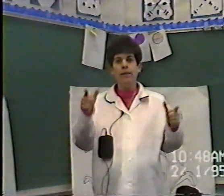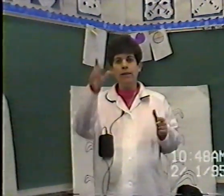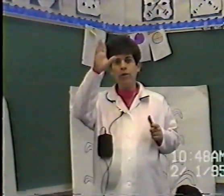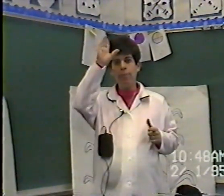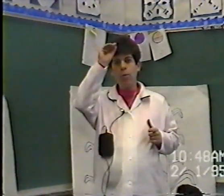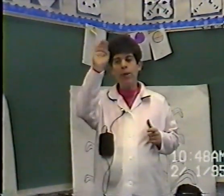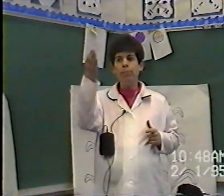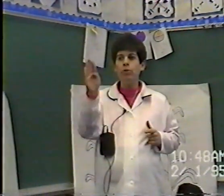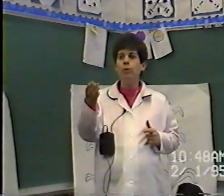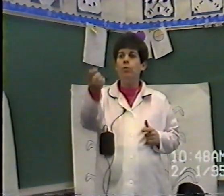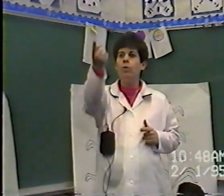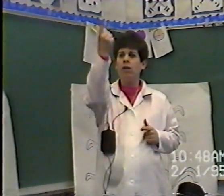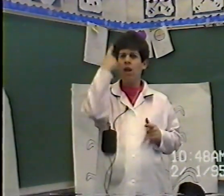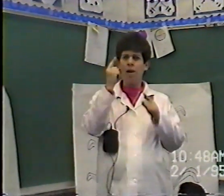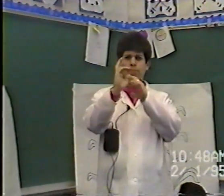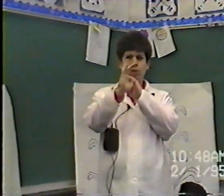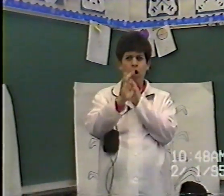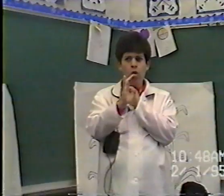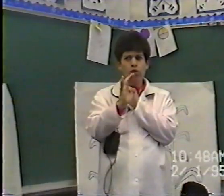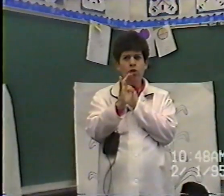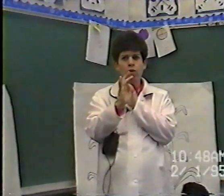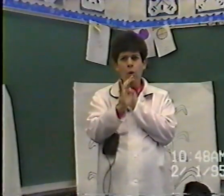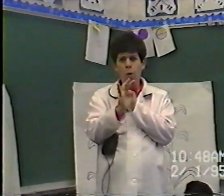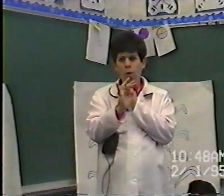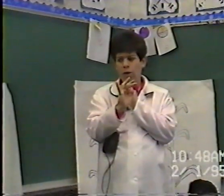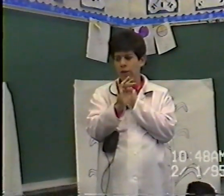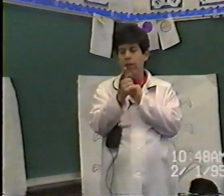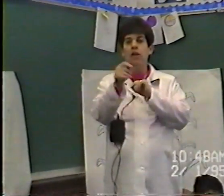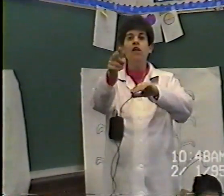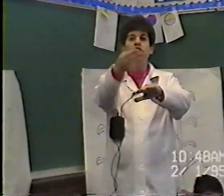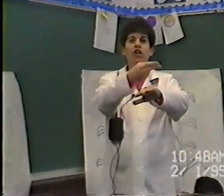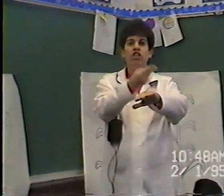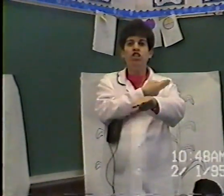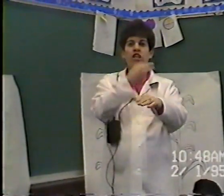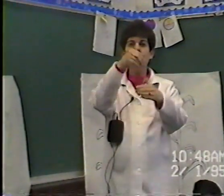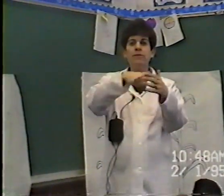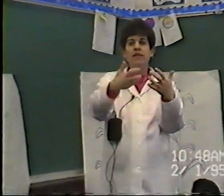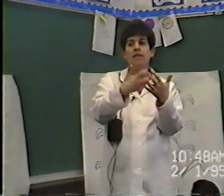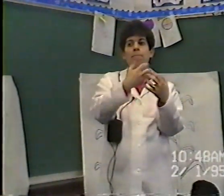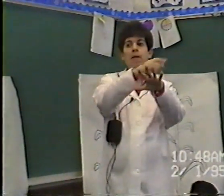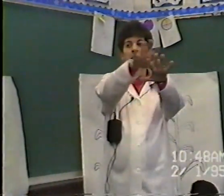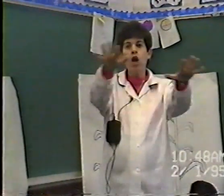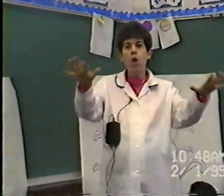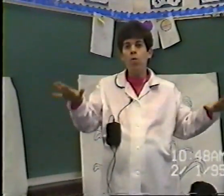Little Boy Blue, come blow your horn. The sheep's in the meadow.